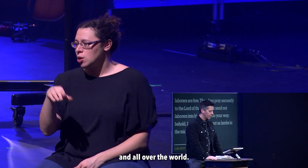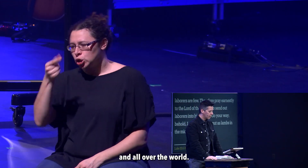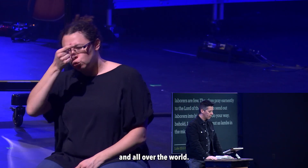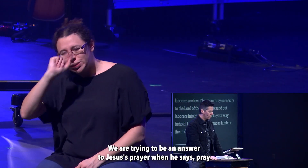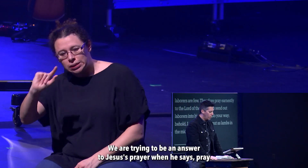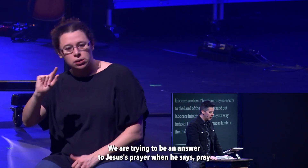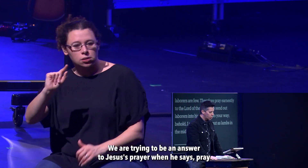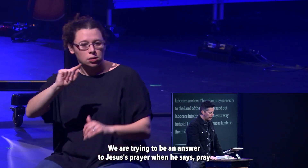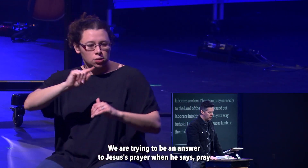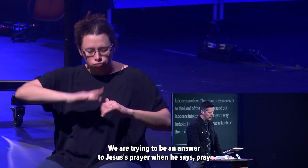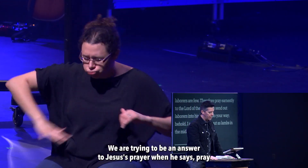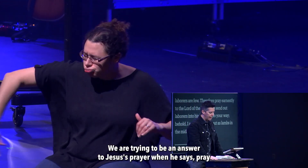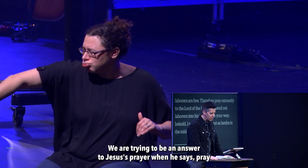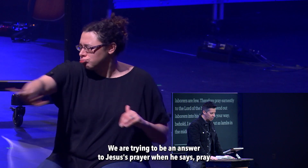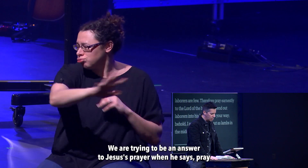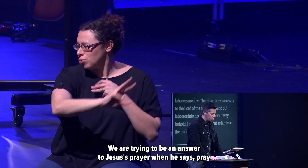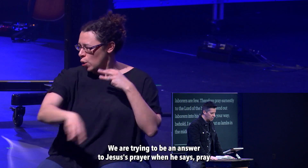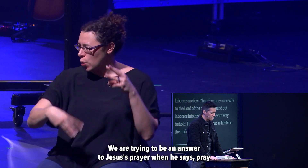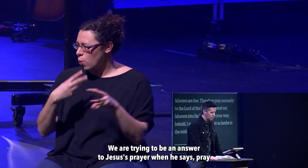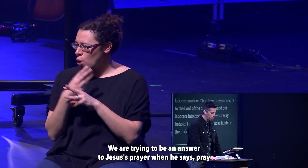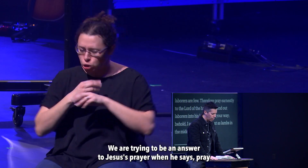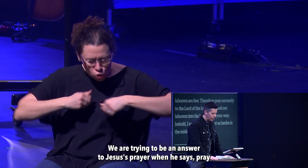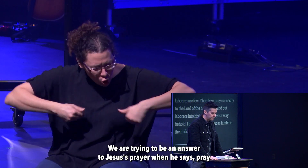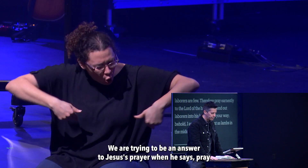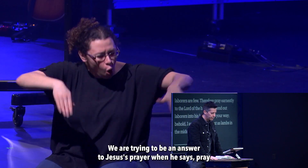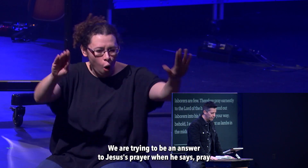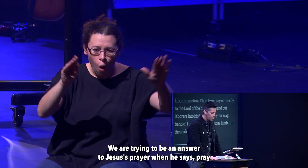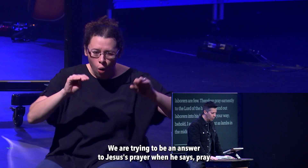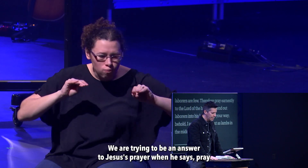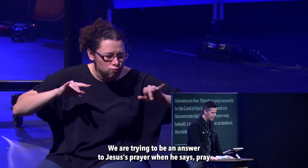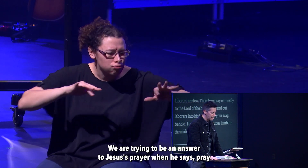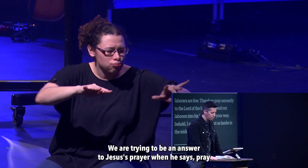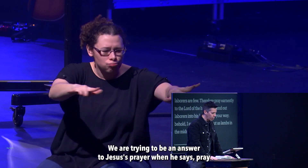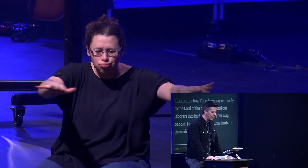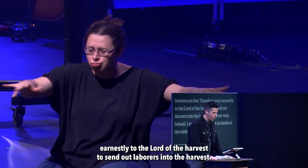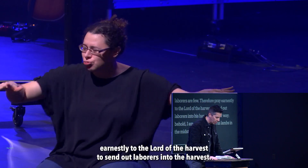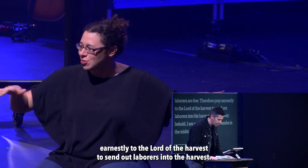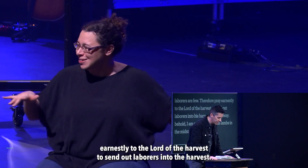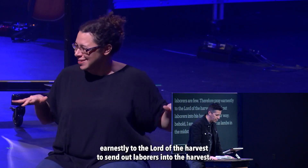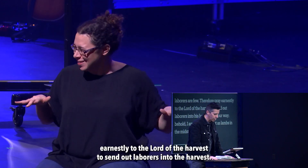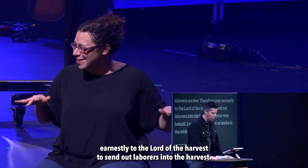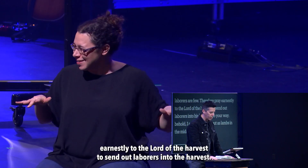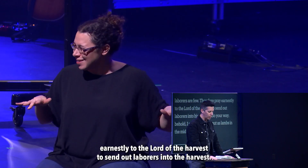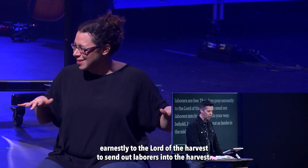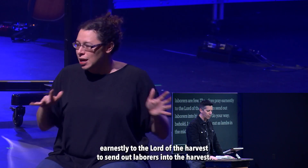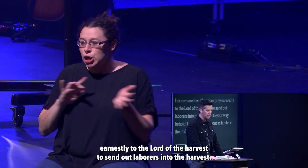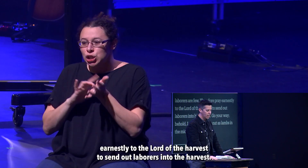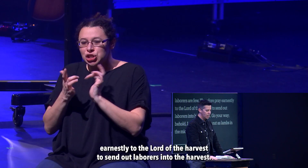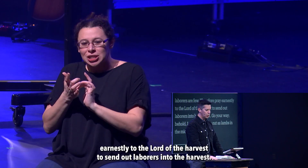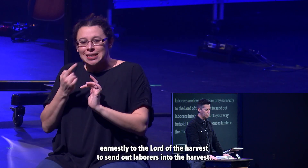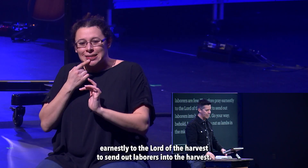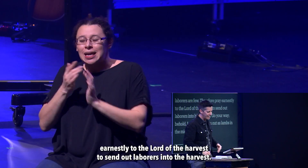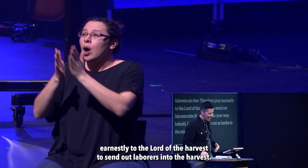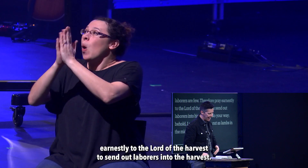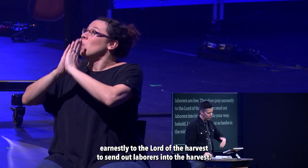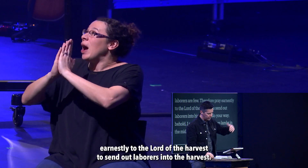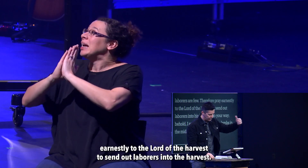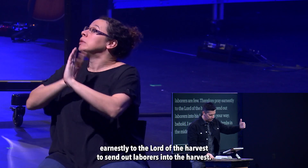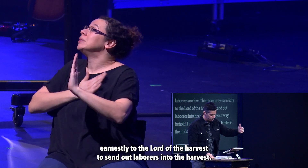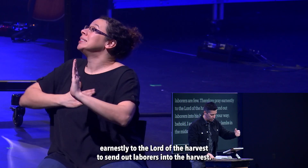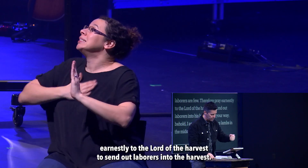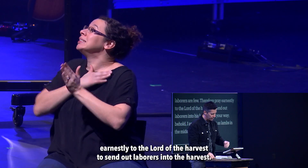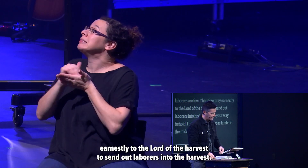world. We are trying to be an answer to Jesus's prayer when he says, pray earnestly to the Lord of the harvest to send